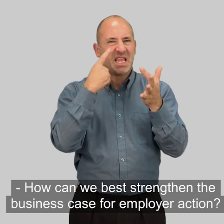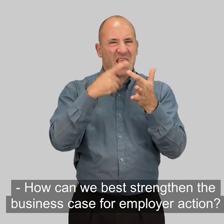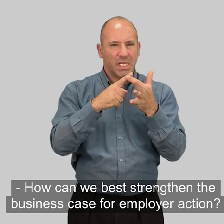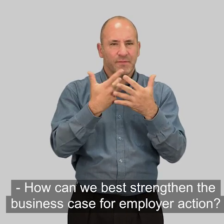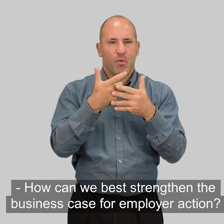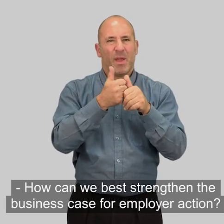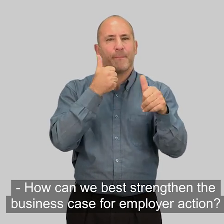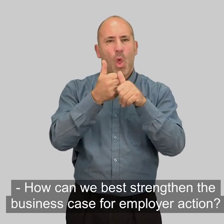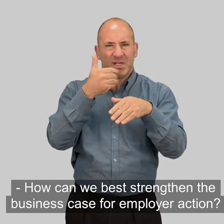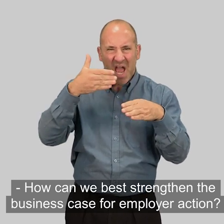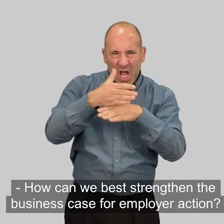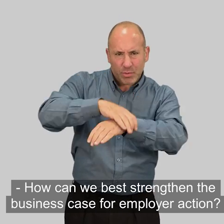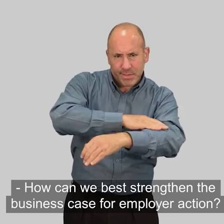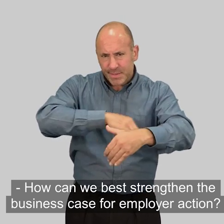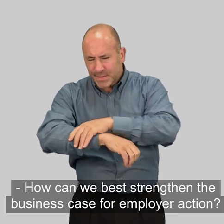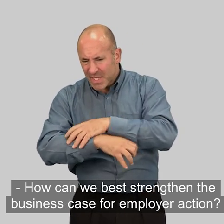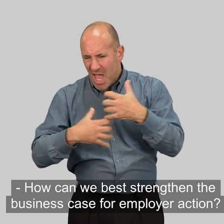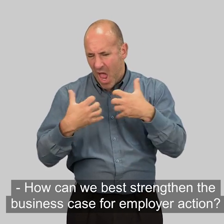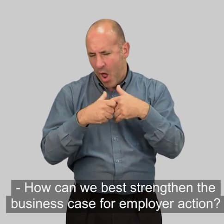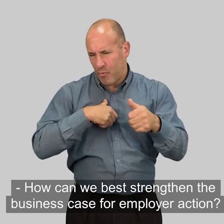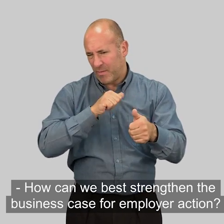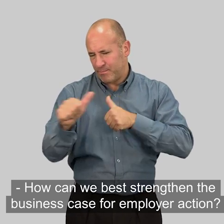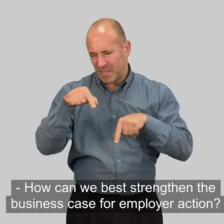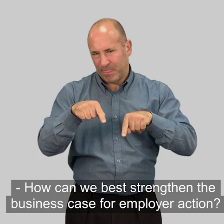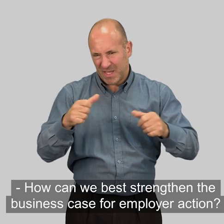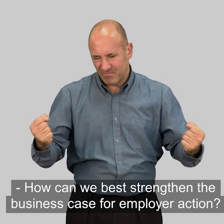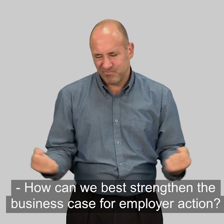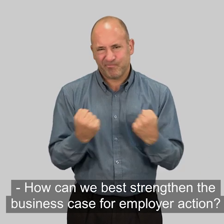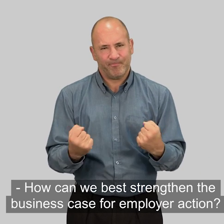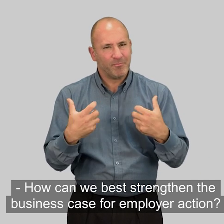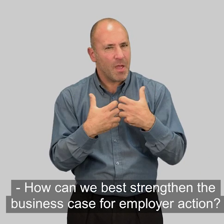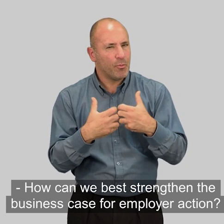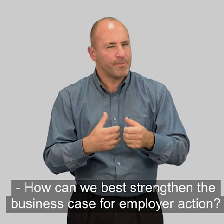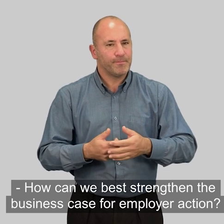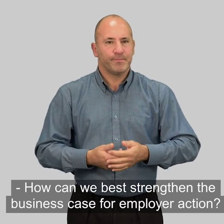How can we best strengthen the business case for employer action?